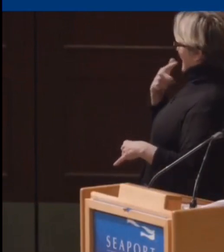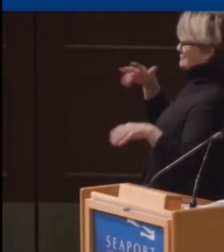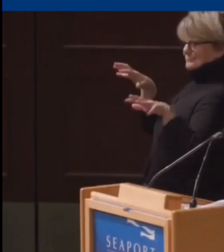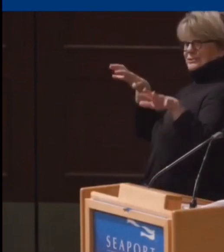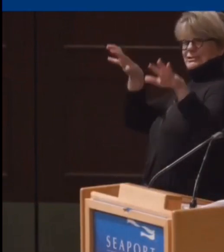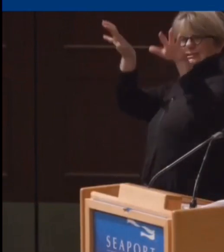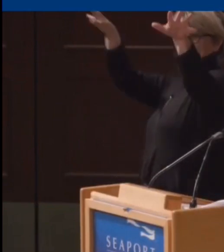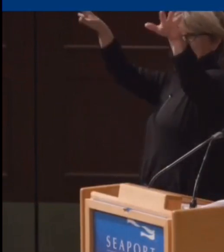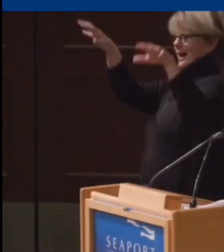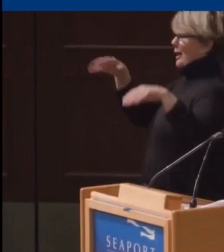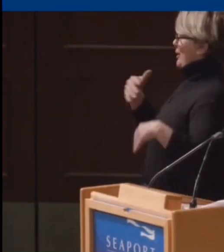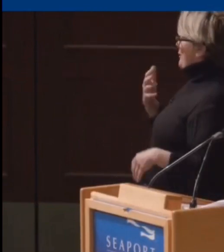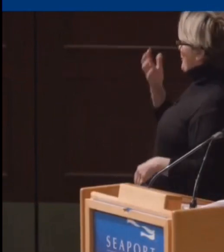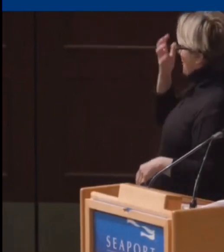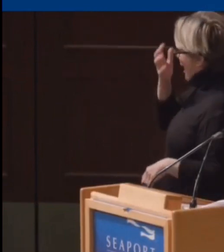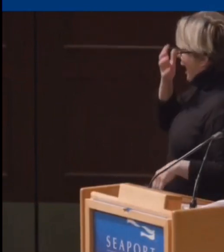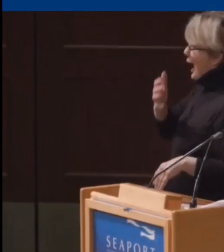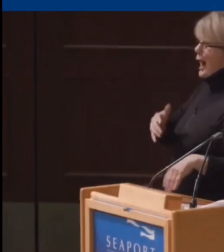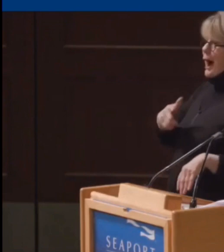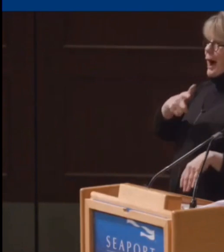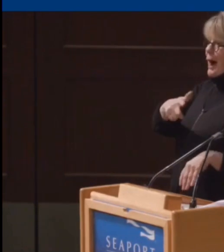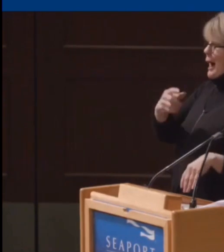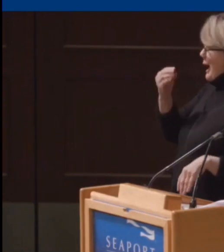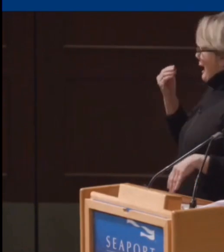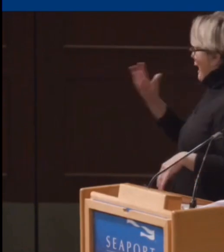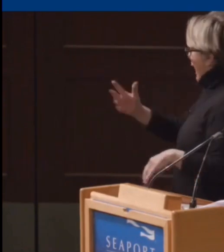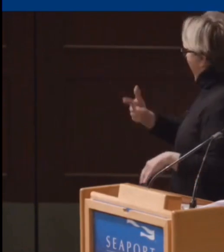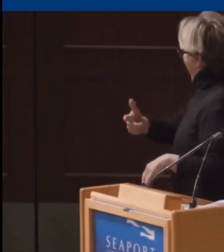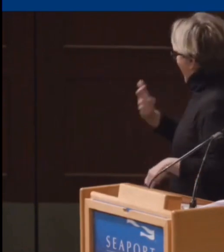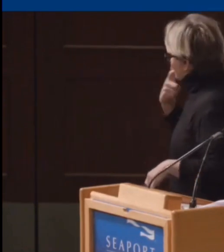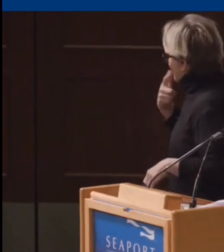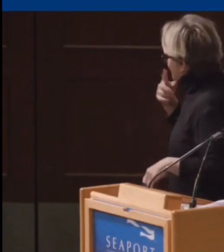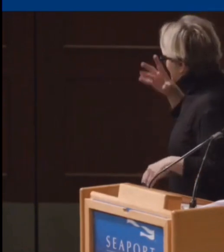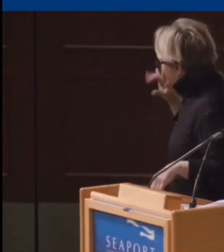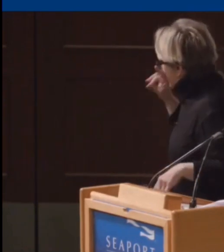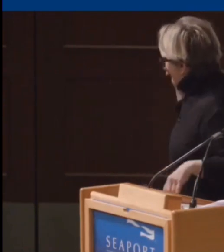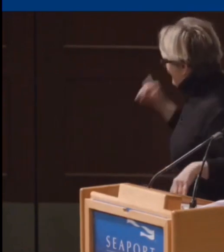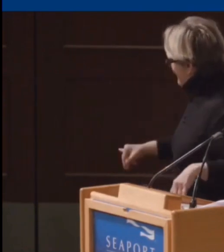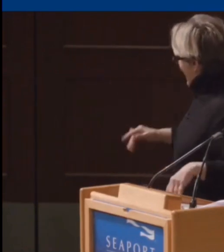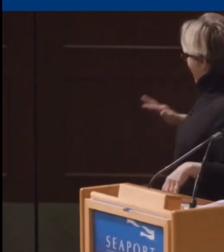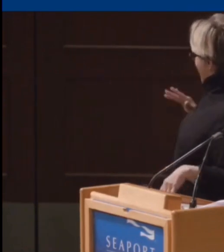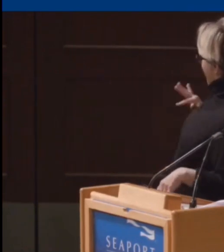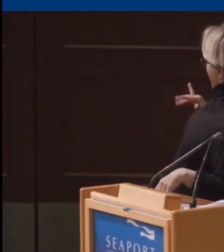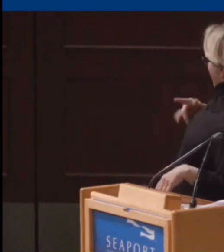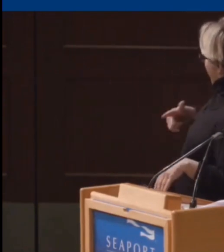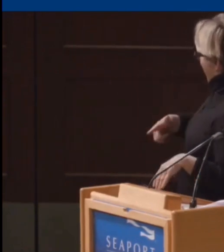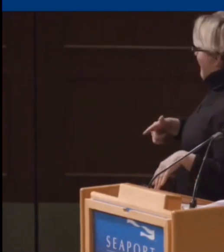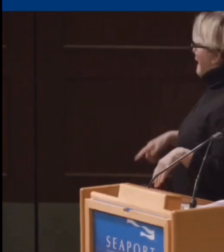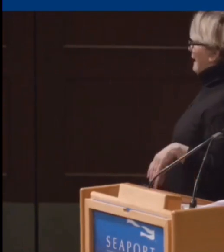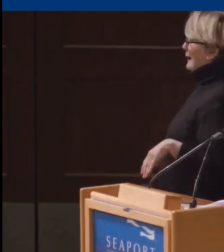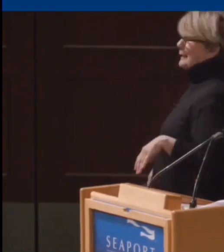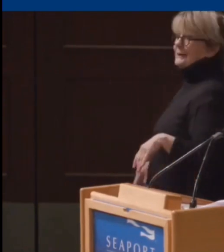the experience, I told my dad, "Daddy, I just said play ball at Fenway Park and it was so much fun."